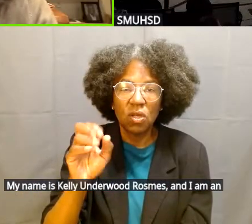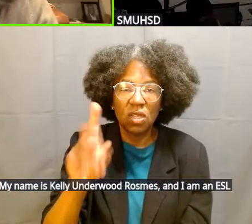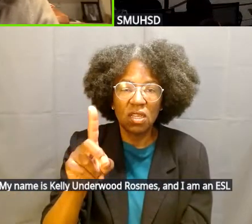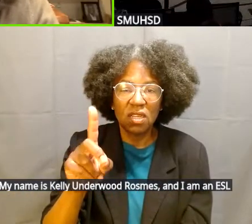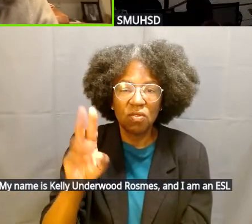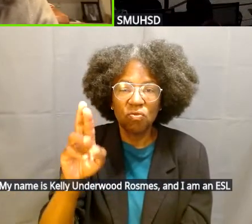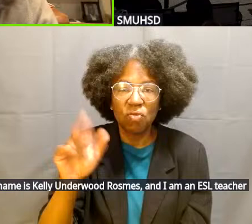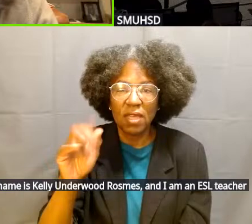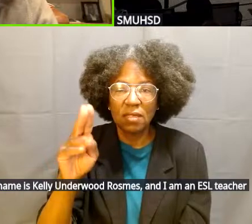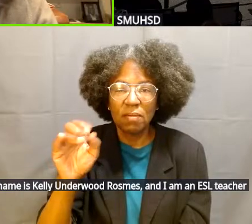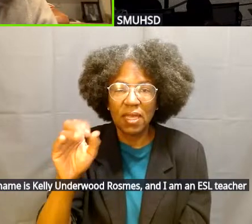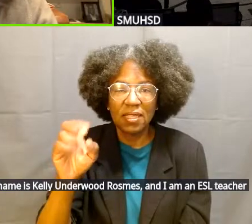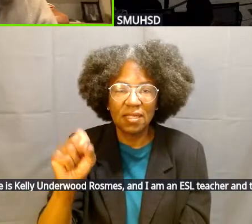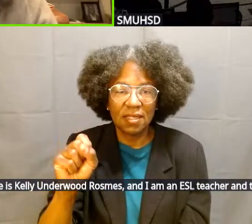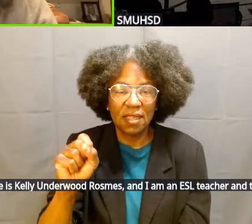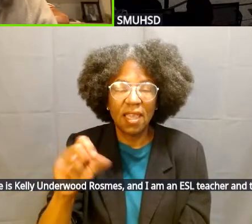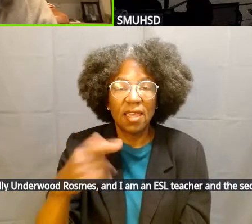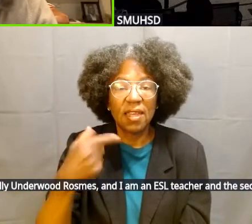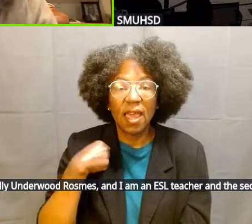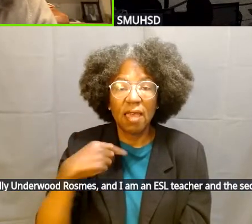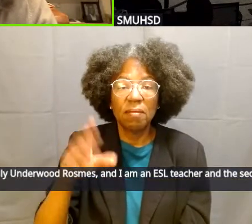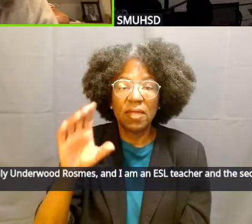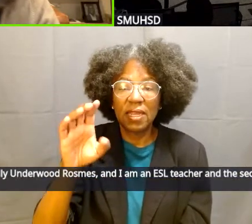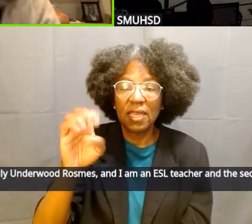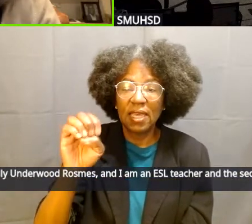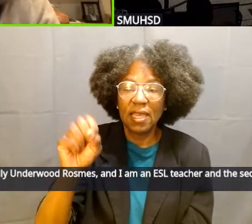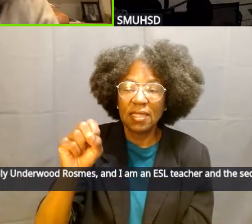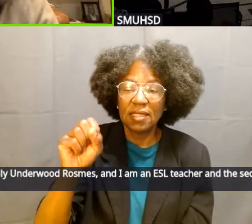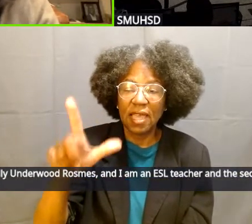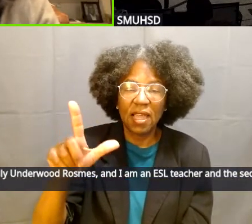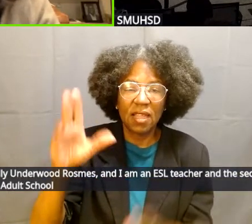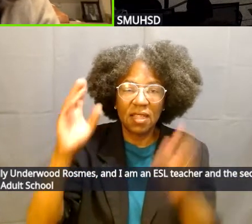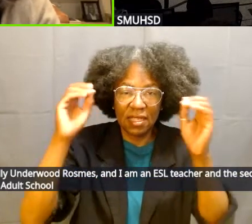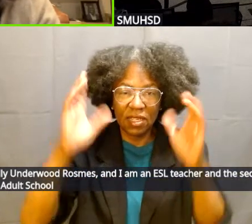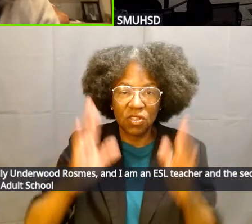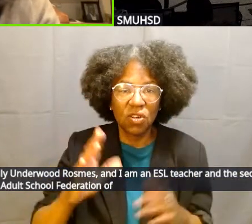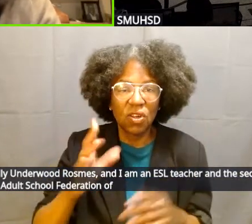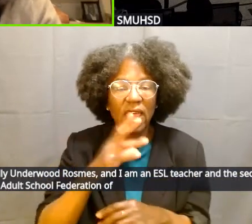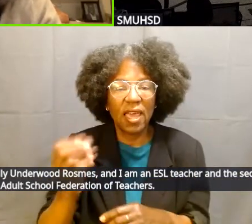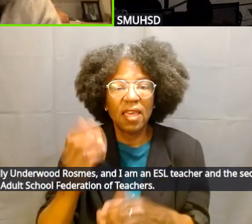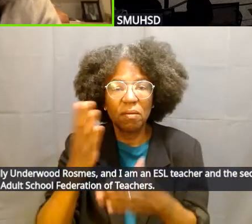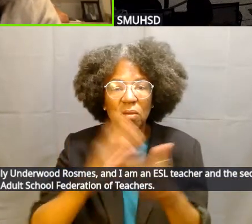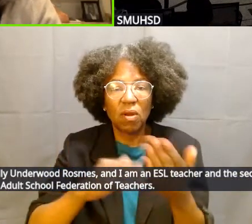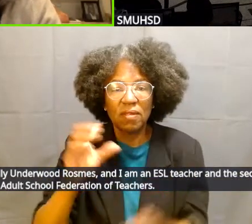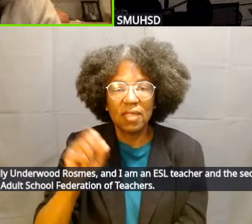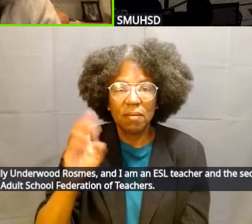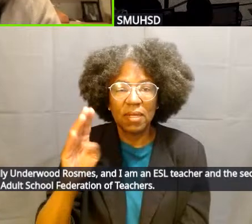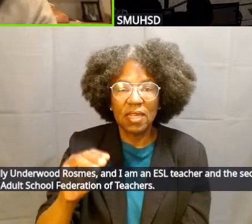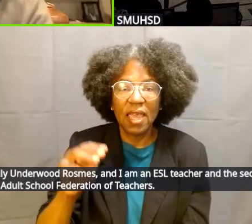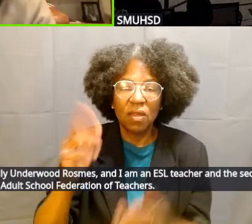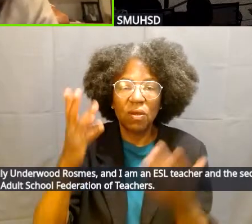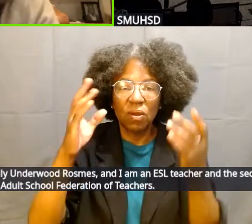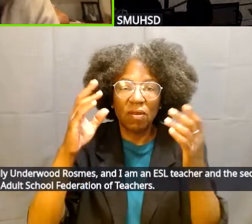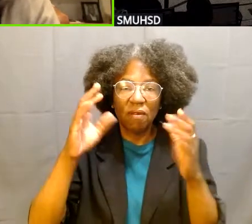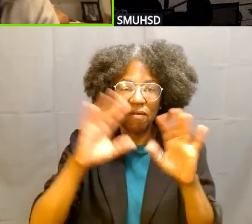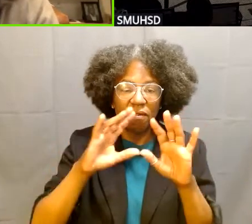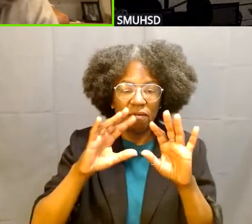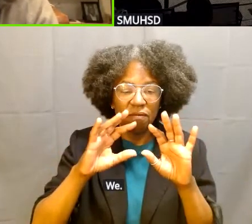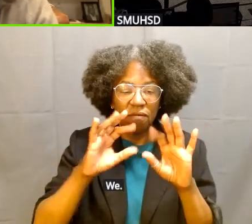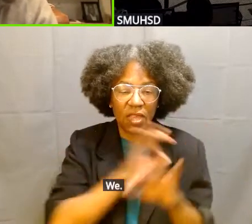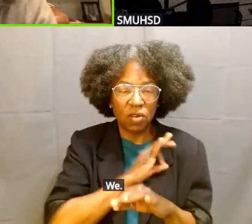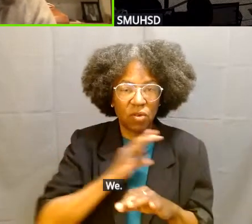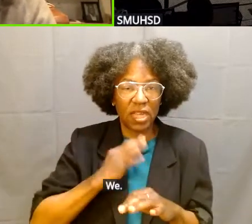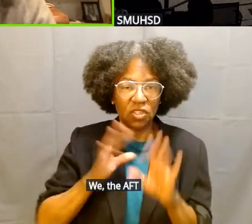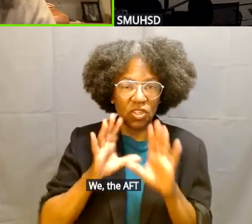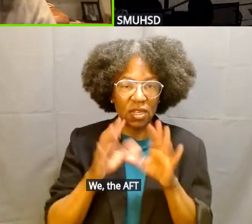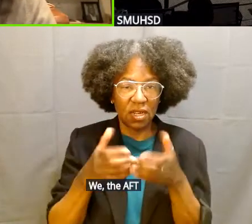the Secretary of the San Mateo Adult School Federation of Teachers. We, the